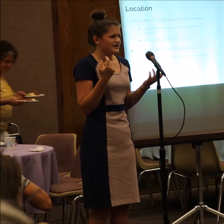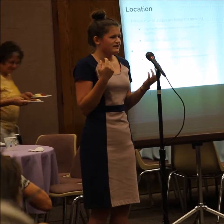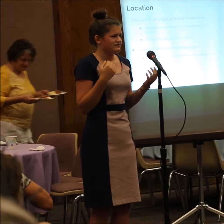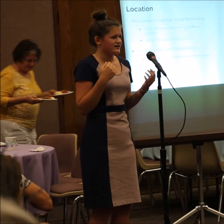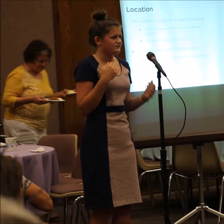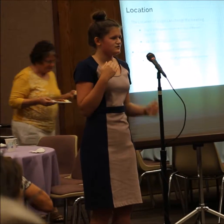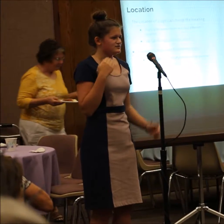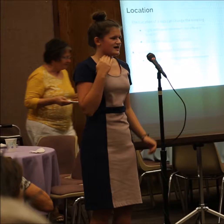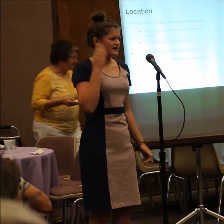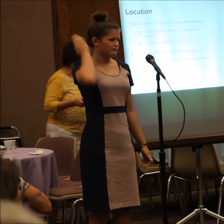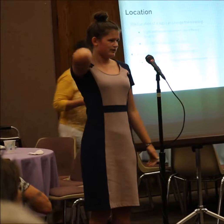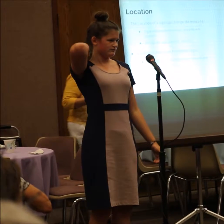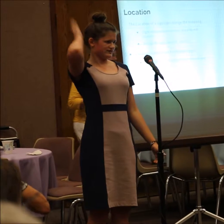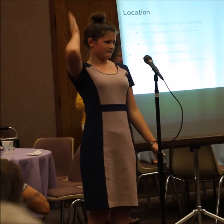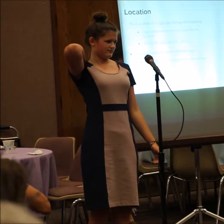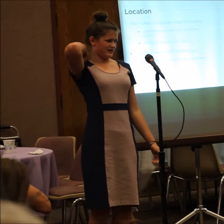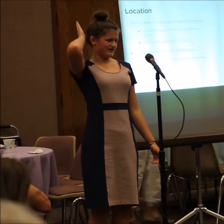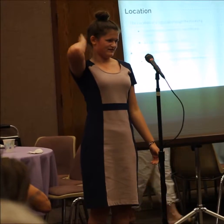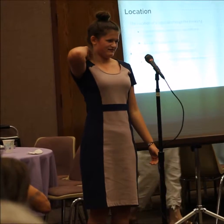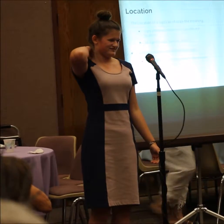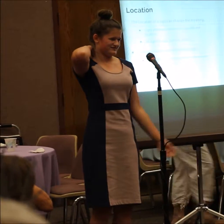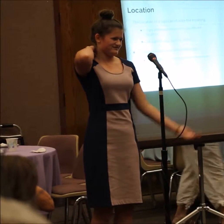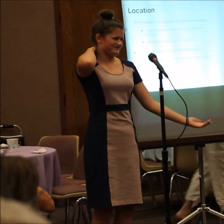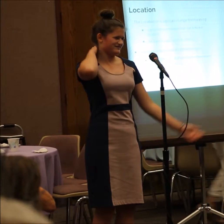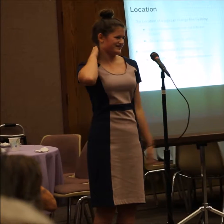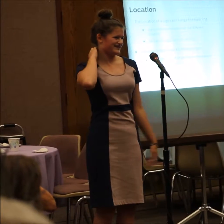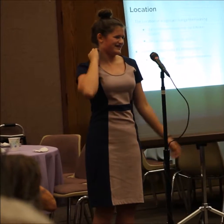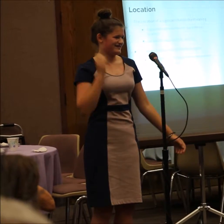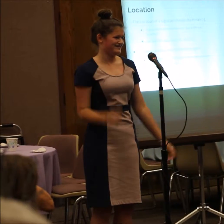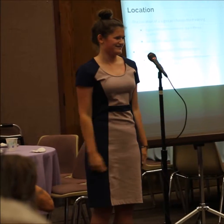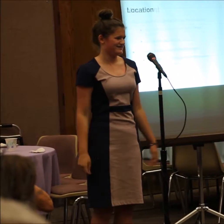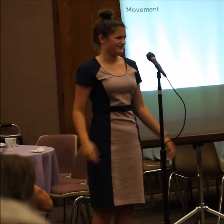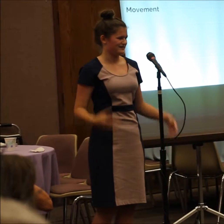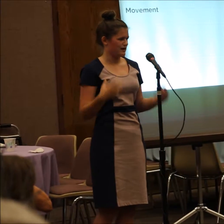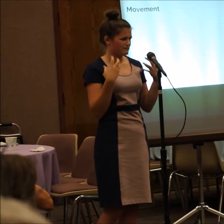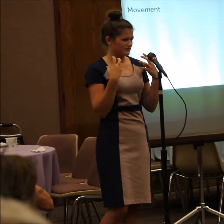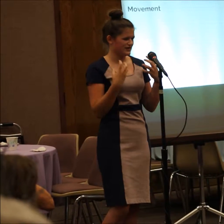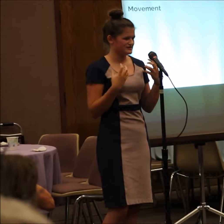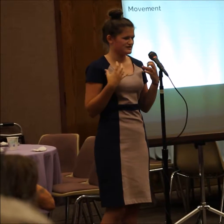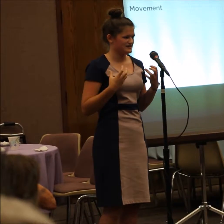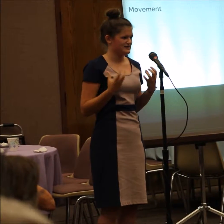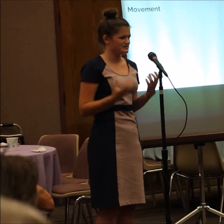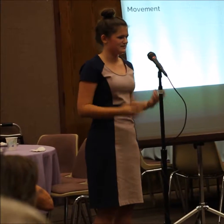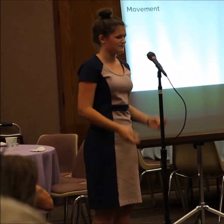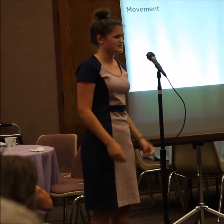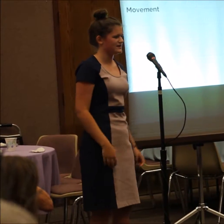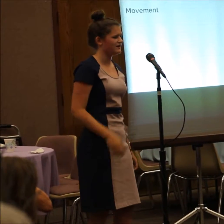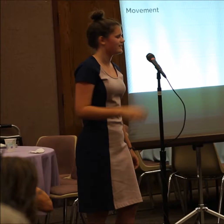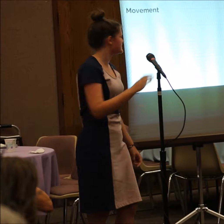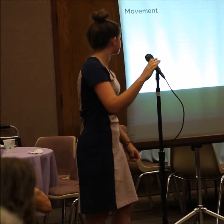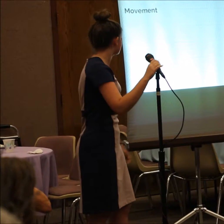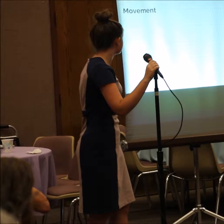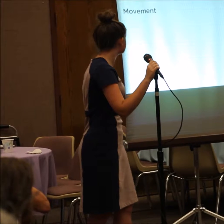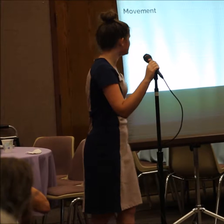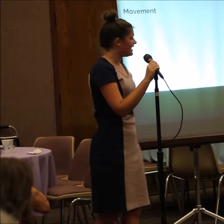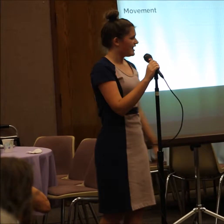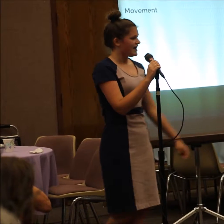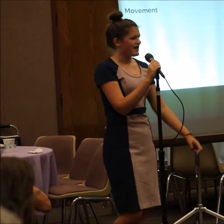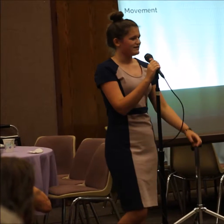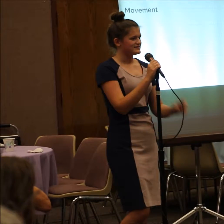that, like if you sign I will down back here, they're not going to get it. Location is key to be able to categorize those signs. And